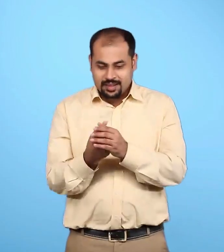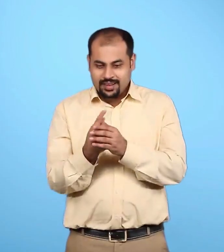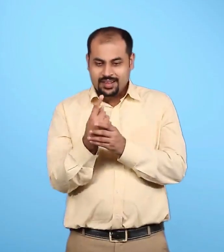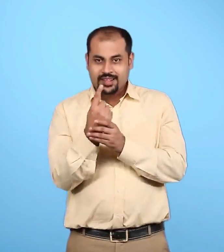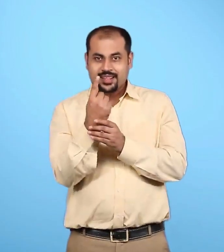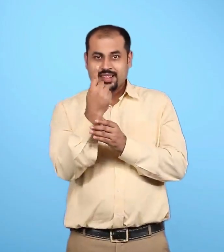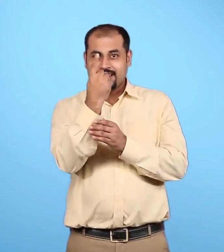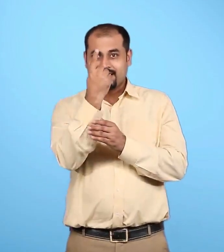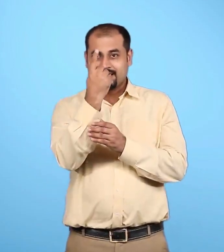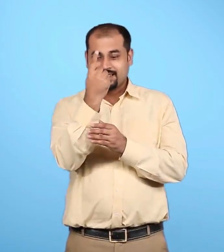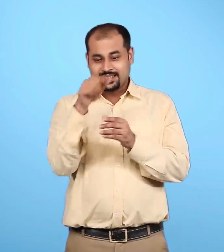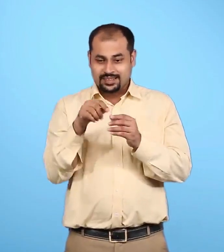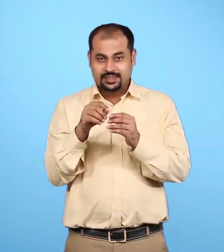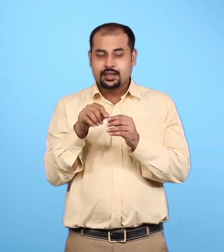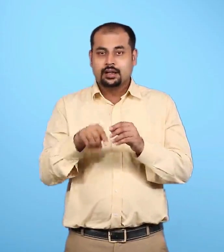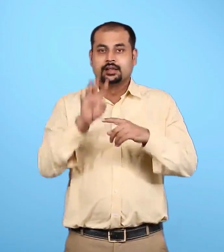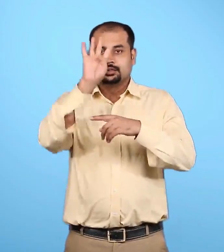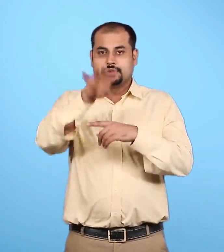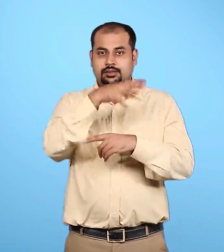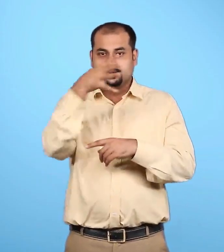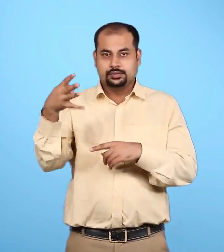Growth chart of a plant.